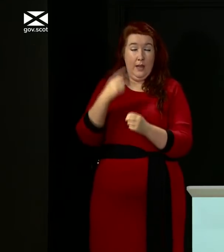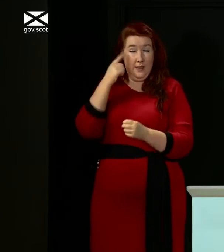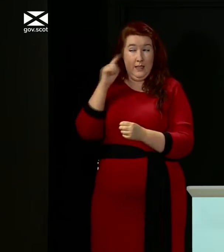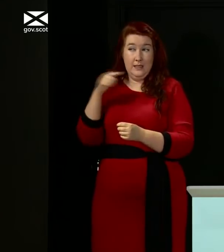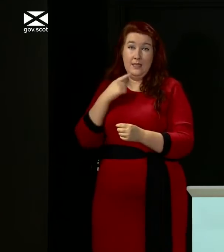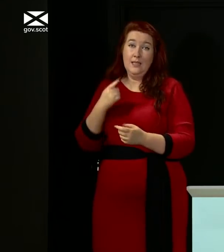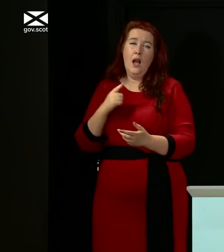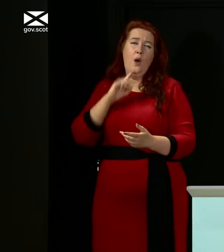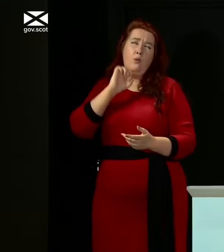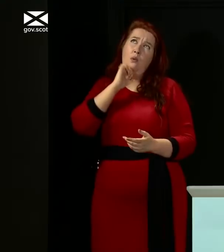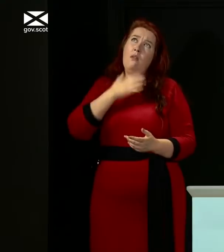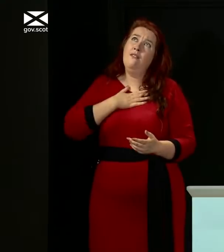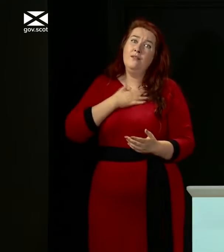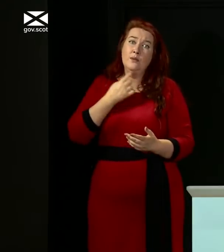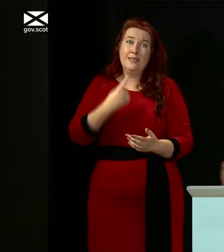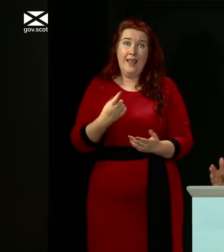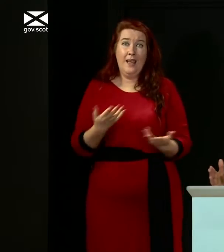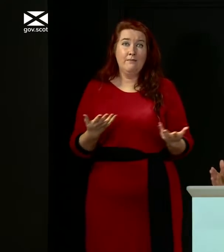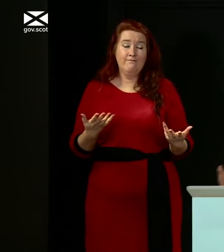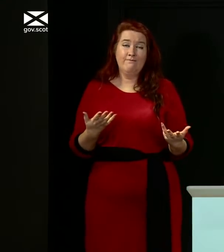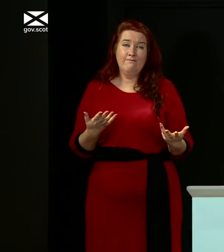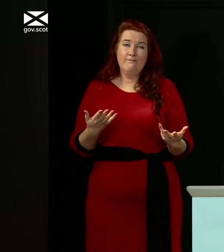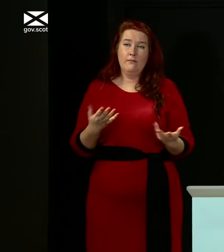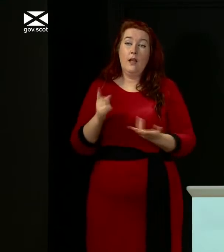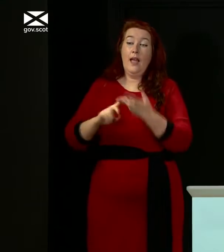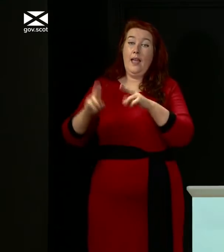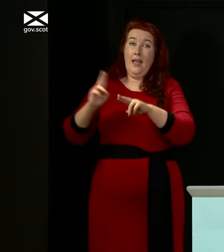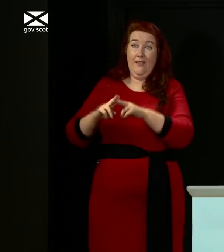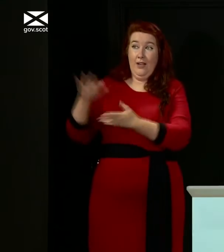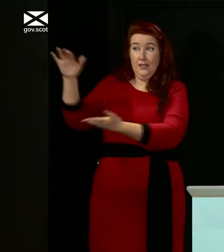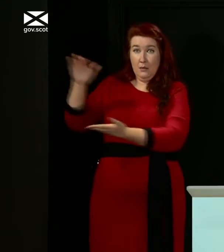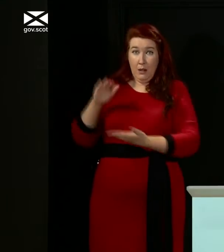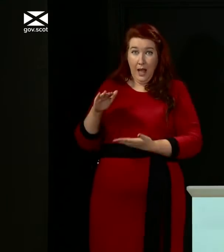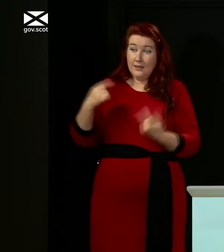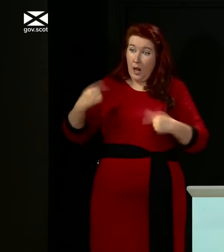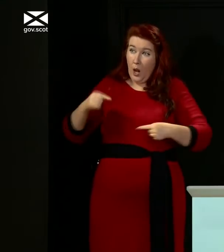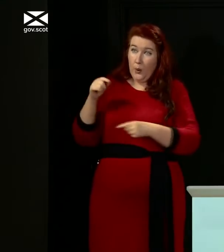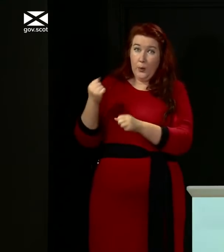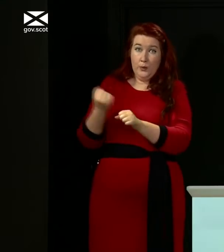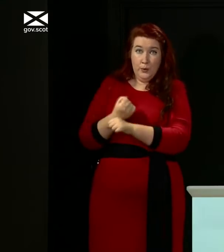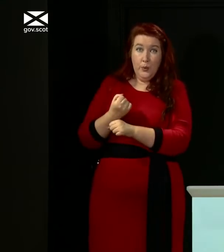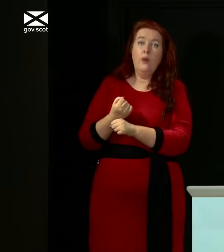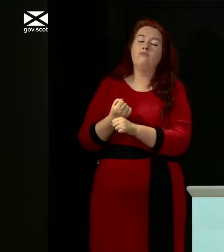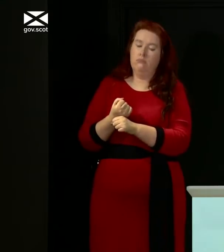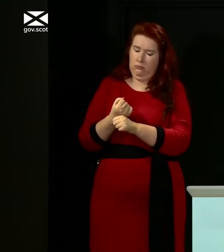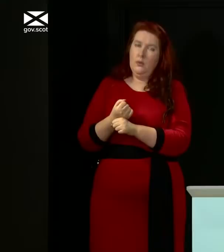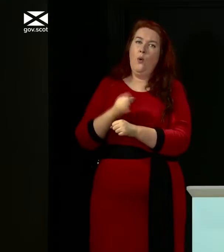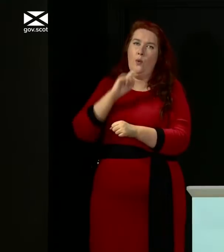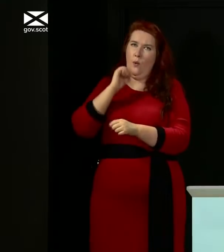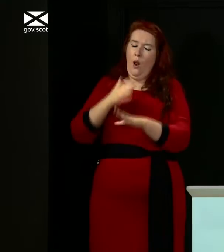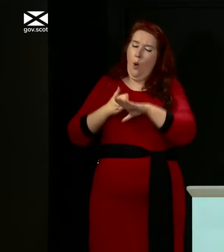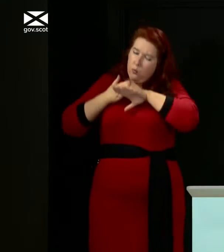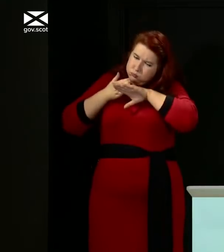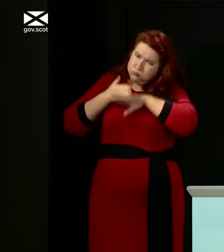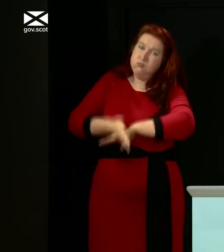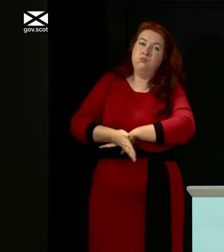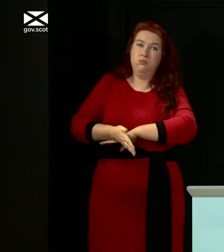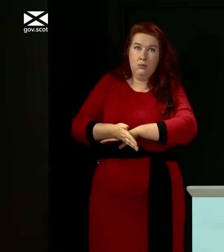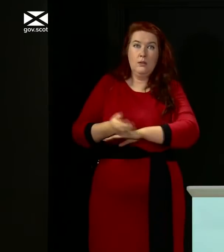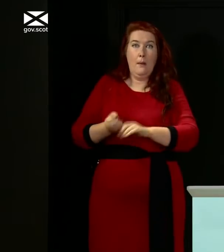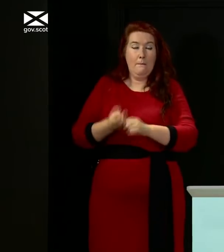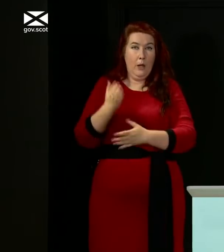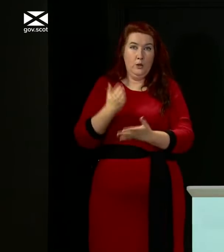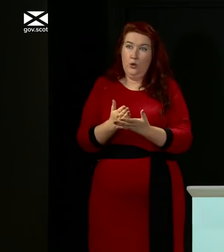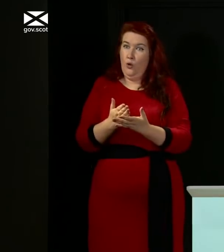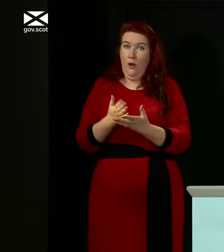said. Do I want to do that? Yes. If we get the supplies to allow that, will we bust every gut and, you know,